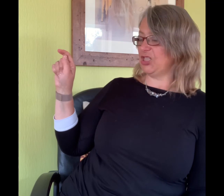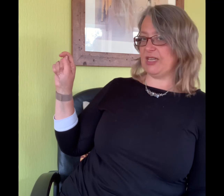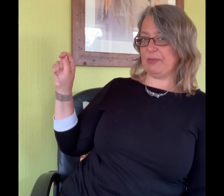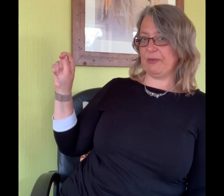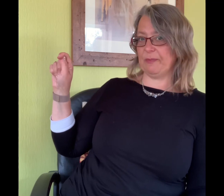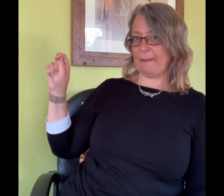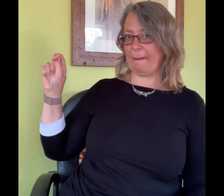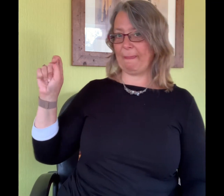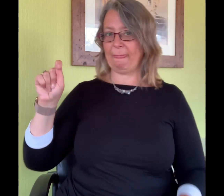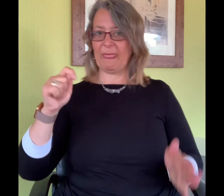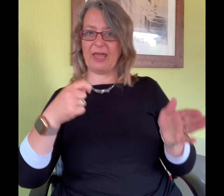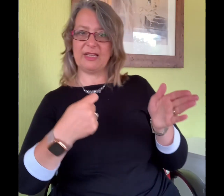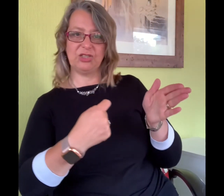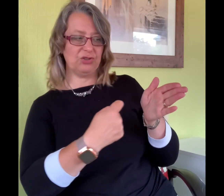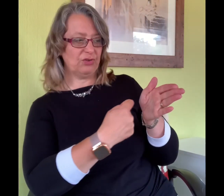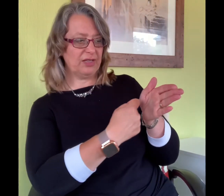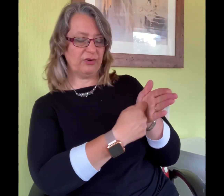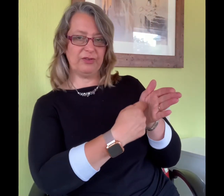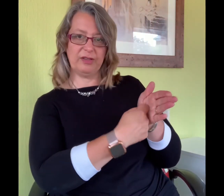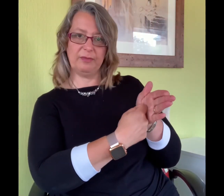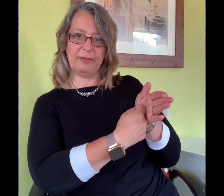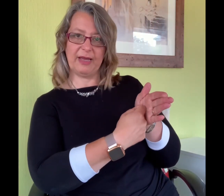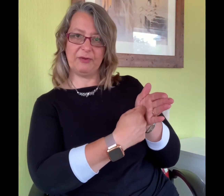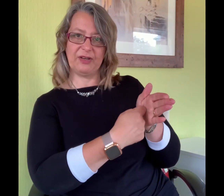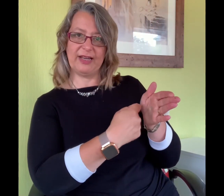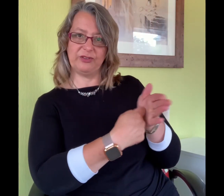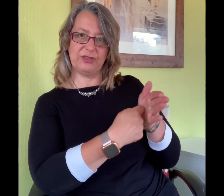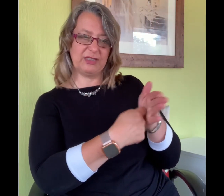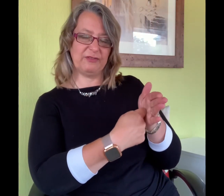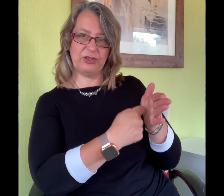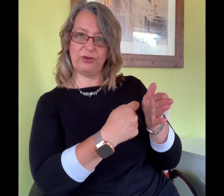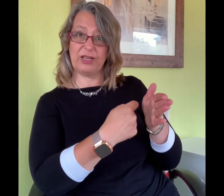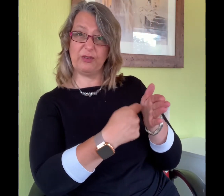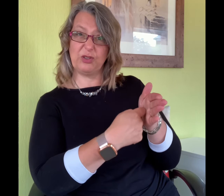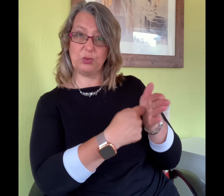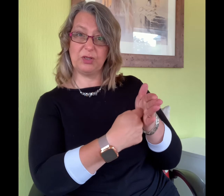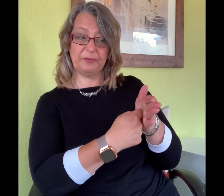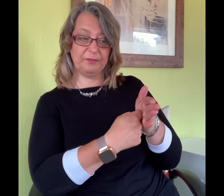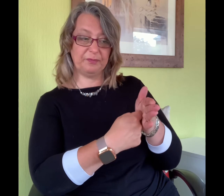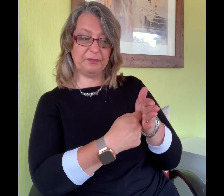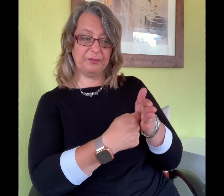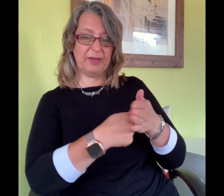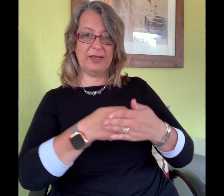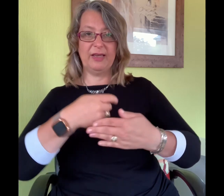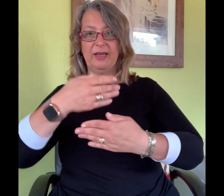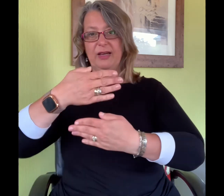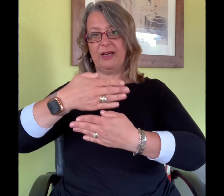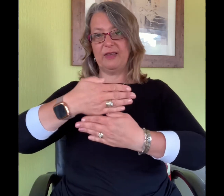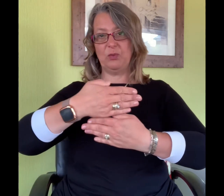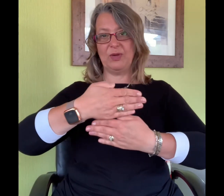shape. And you're knocking it on the palm of your hand. So it's as if you're knocking on the door. And then